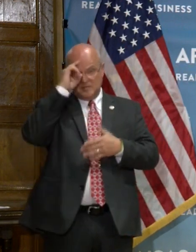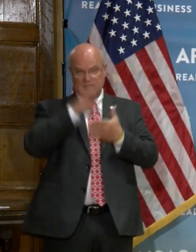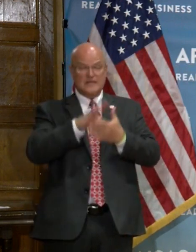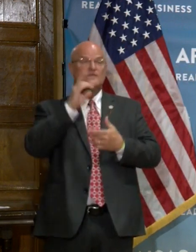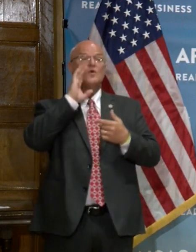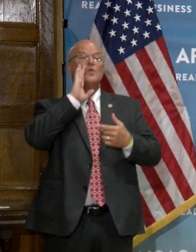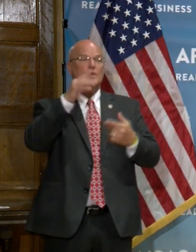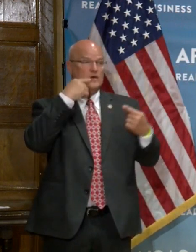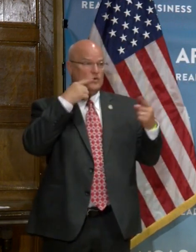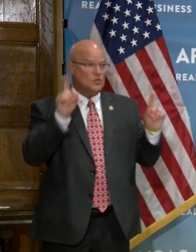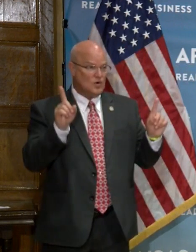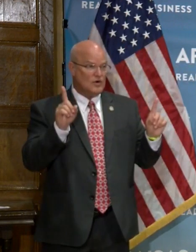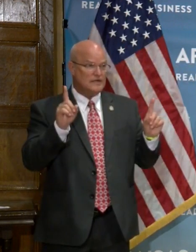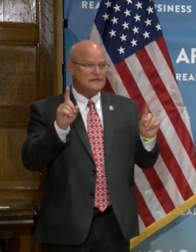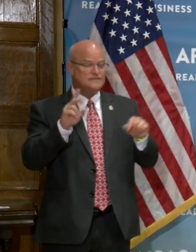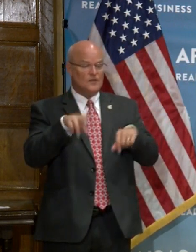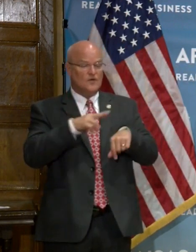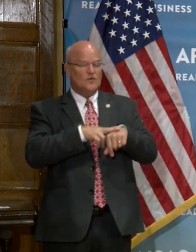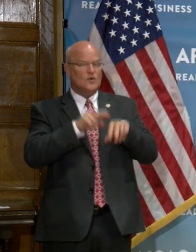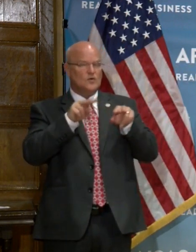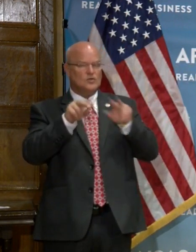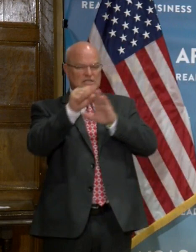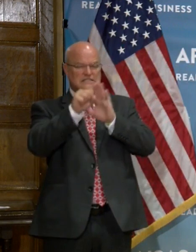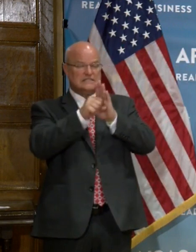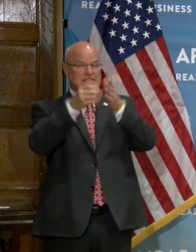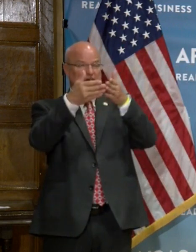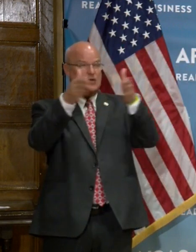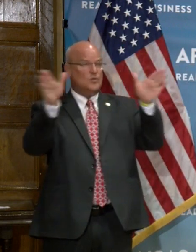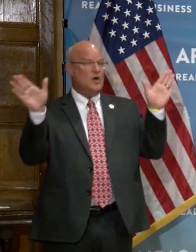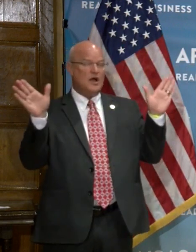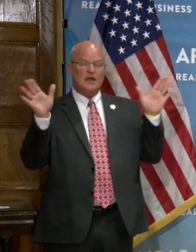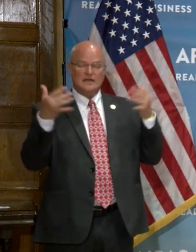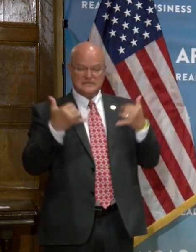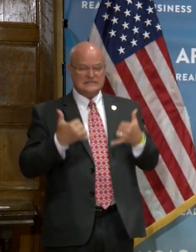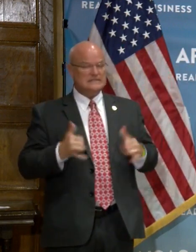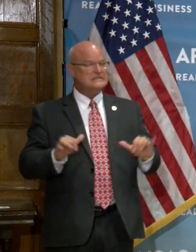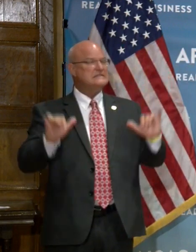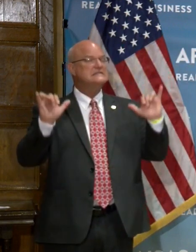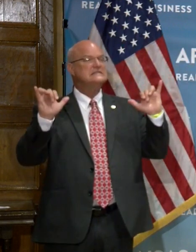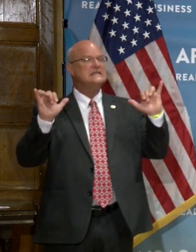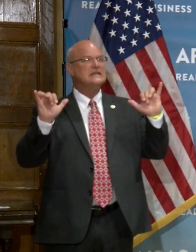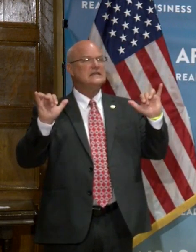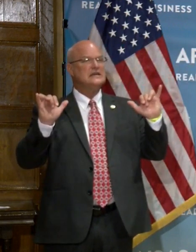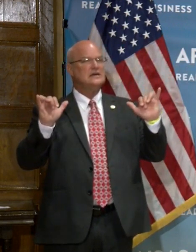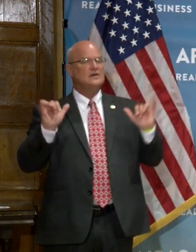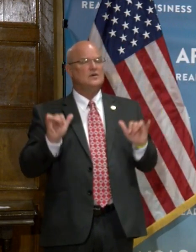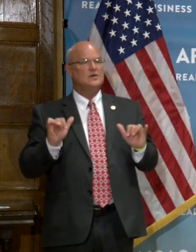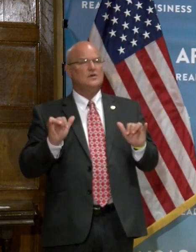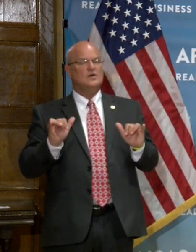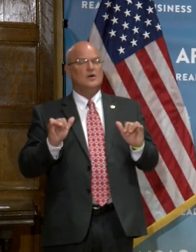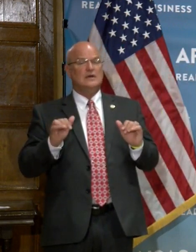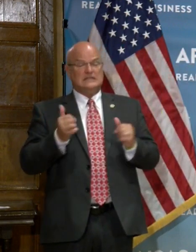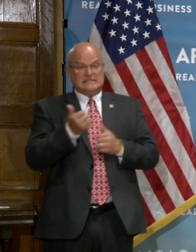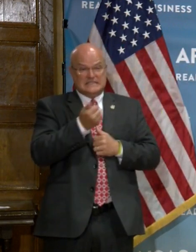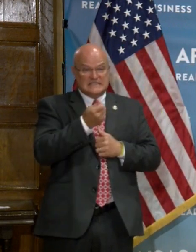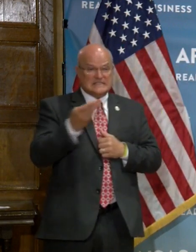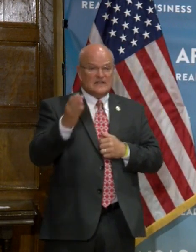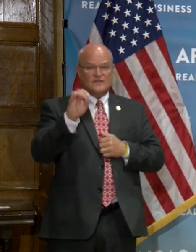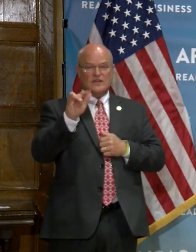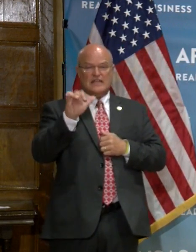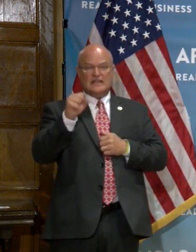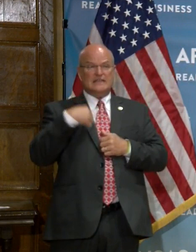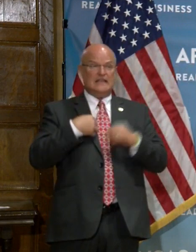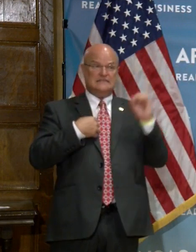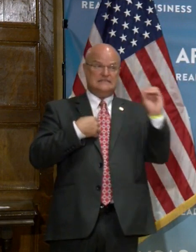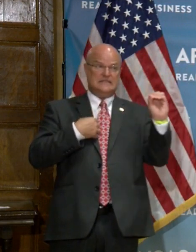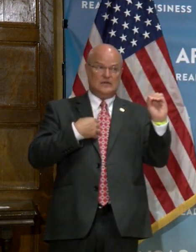work. Of course, when you look statewide, there are still one or more counties that have 0 cases. There's